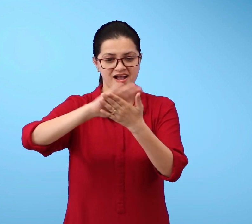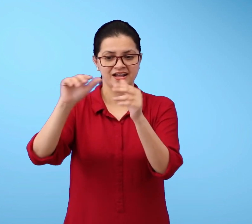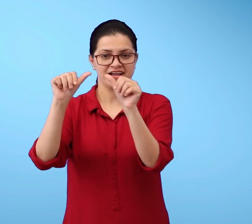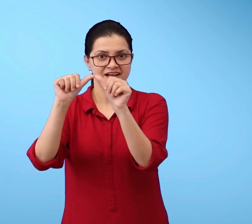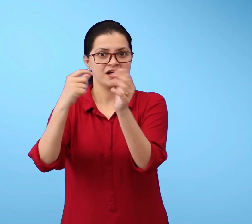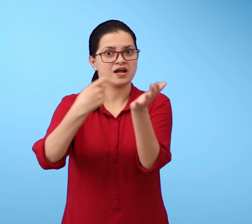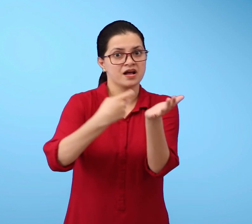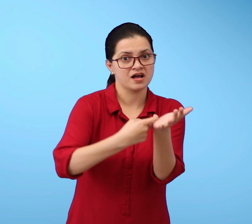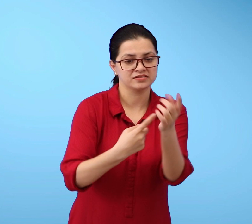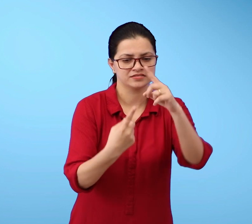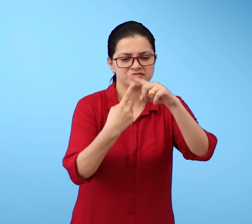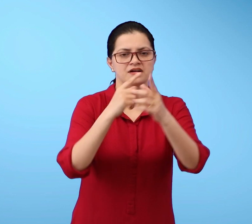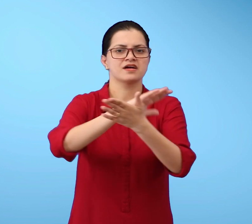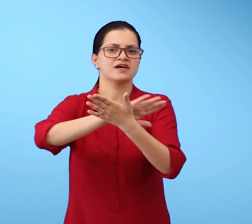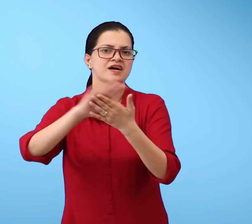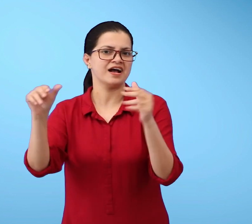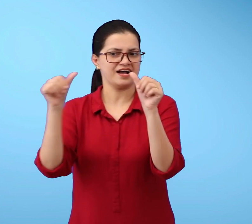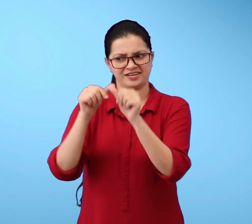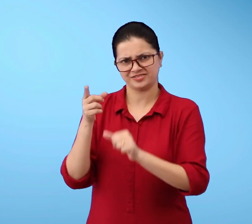also known as Gautama,